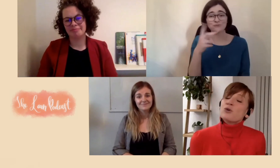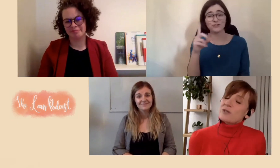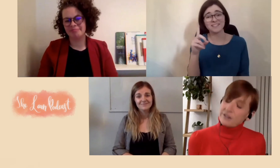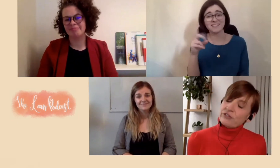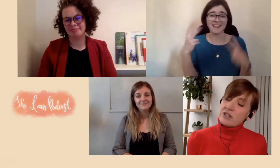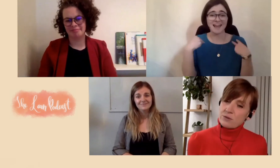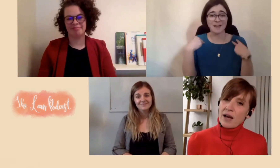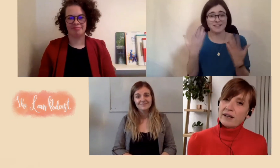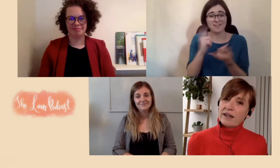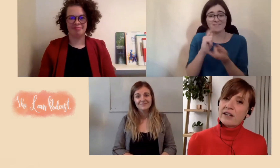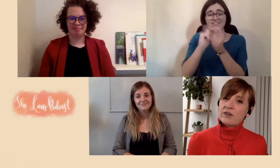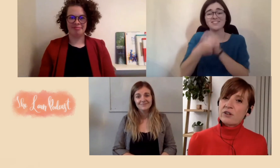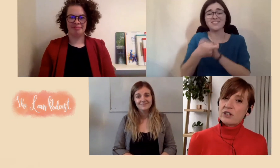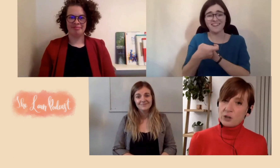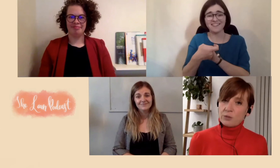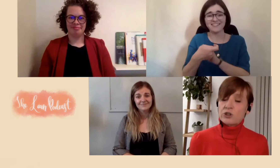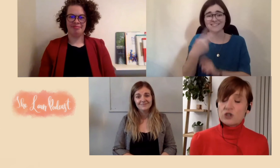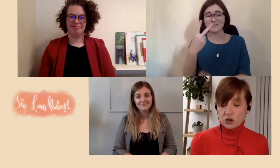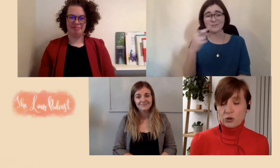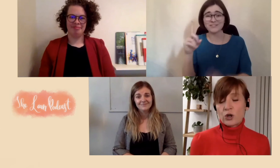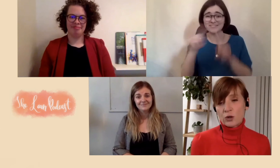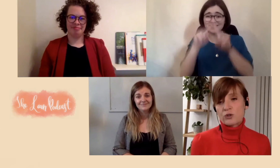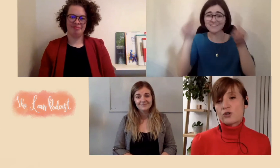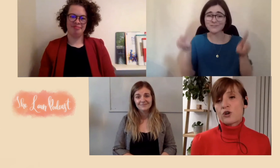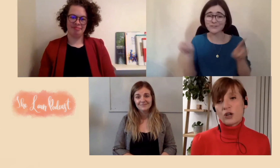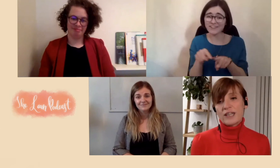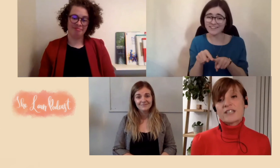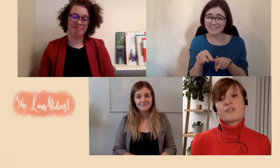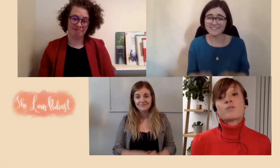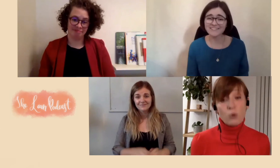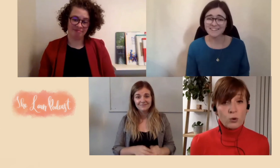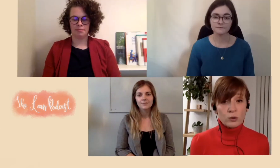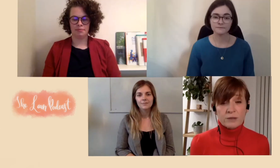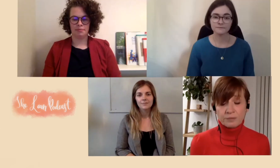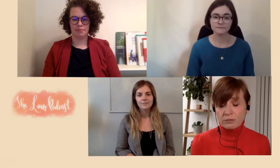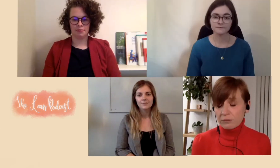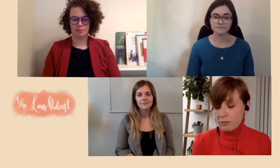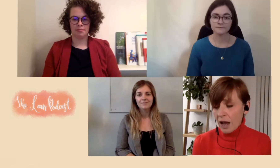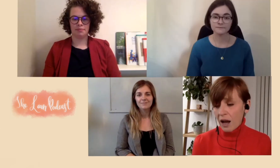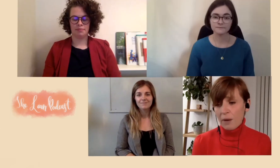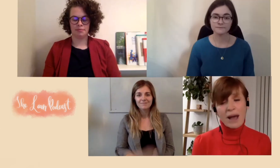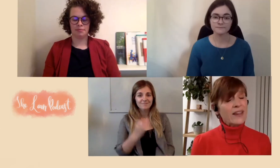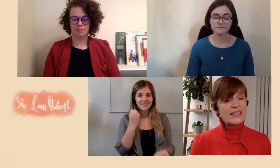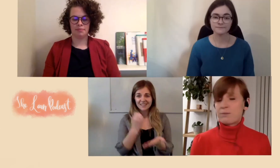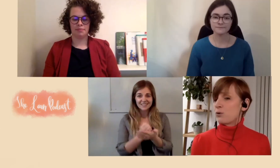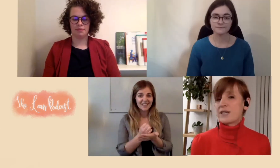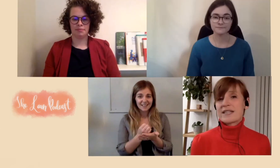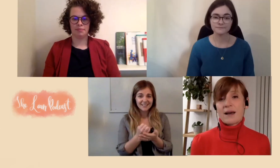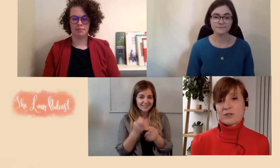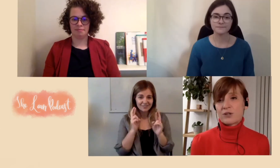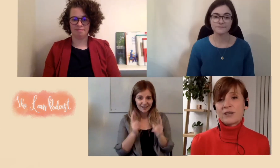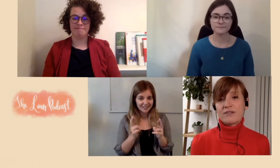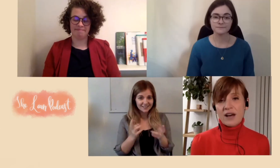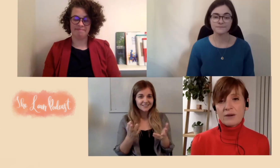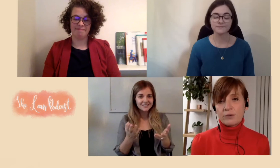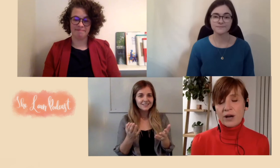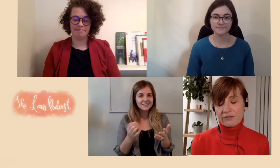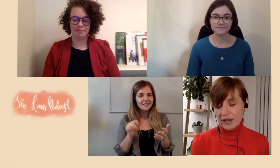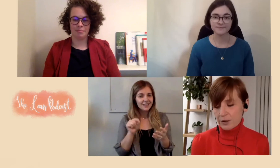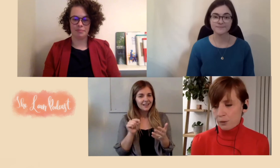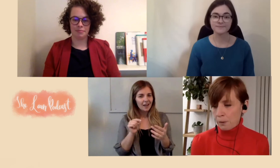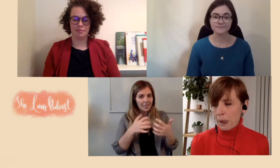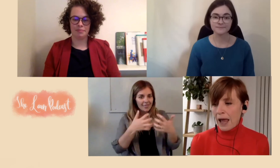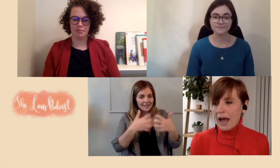the technical aspects of the language are more complex, and then everything else is more complex as well. And I think